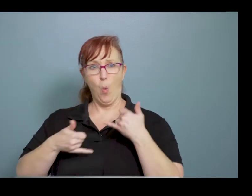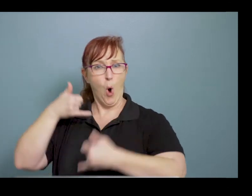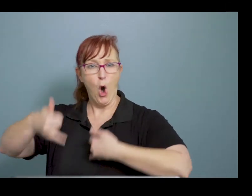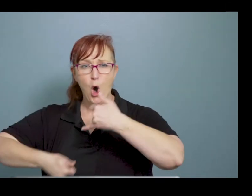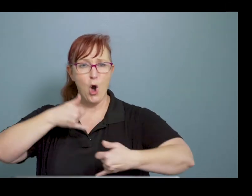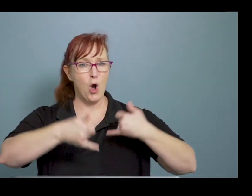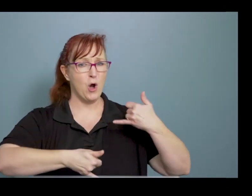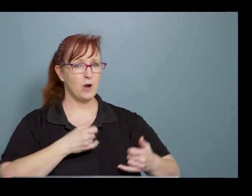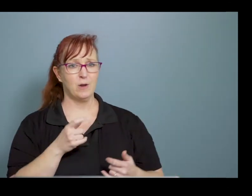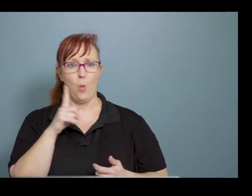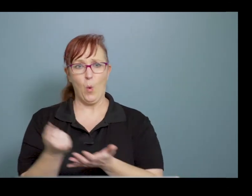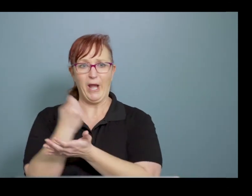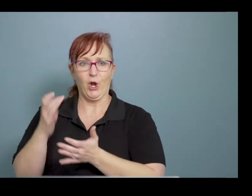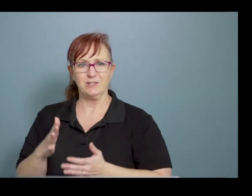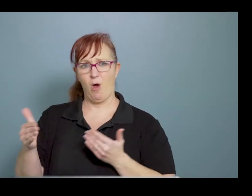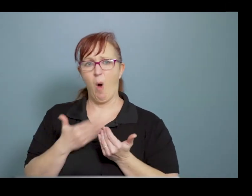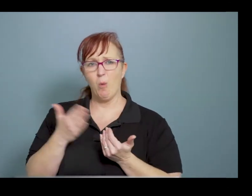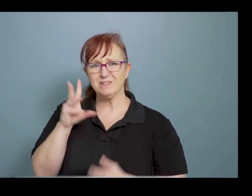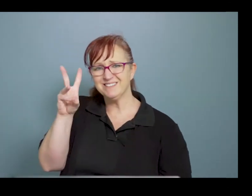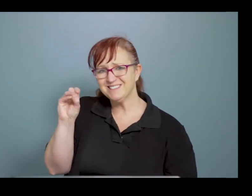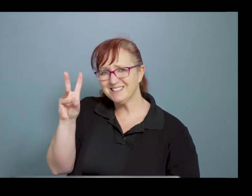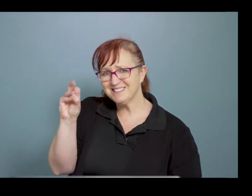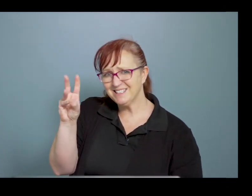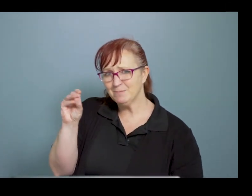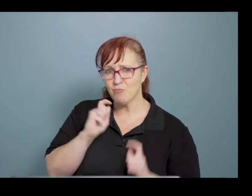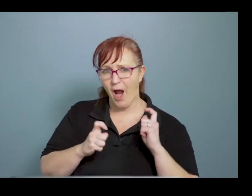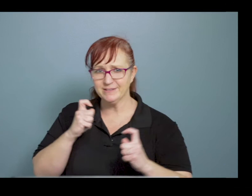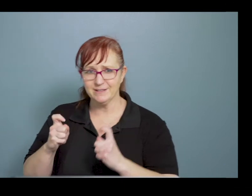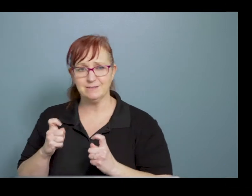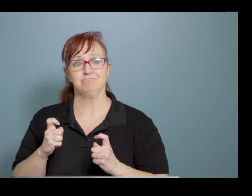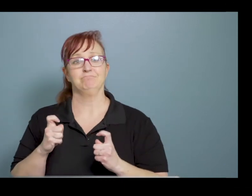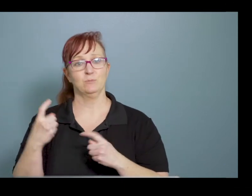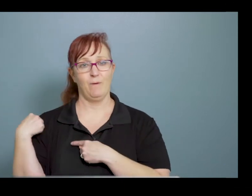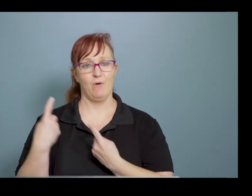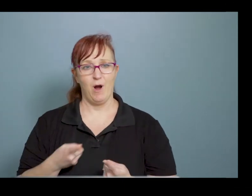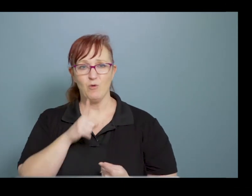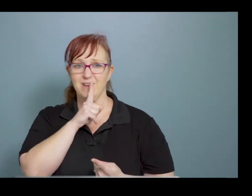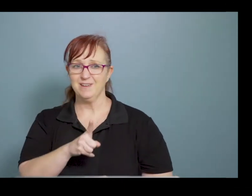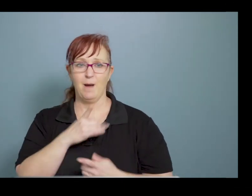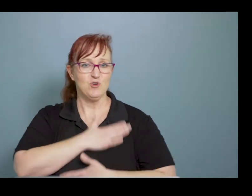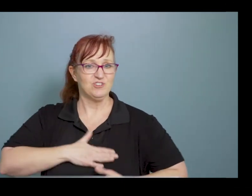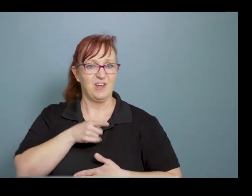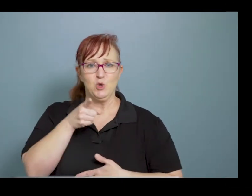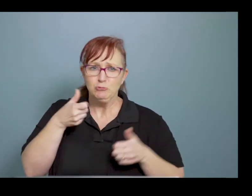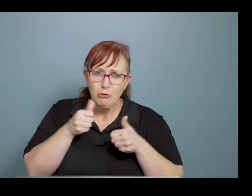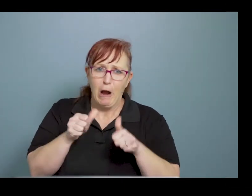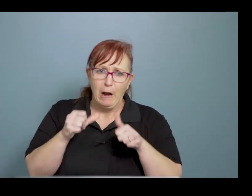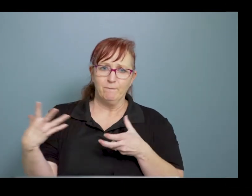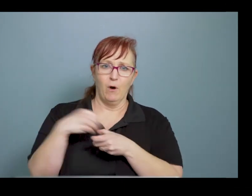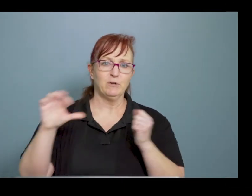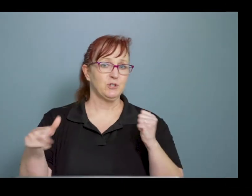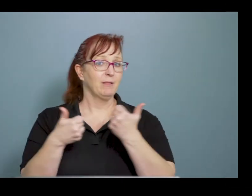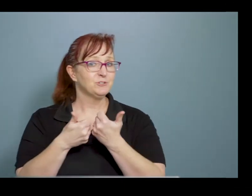in, participate. This is something that is here to help us, and we appreciate the efforts by everybody